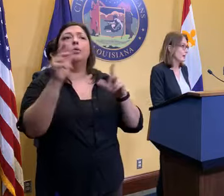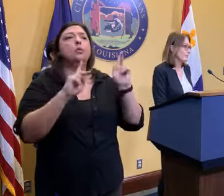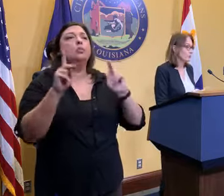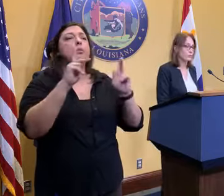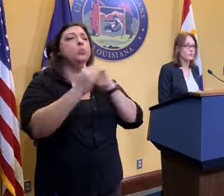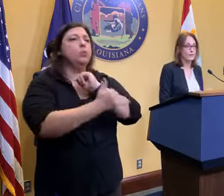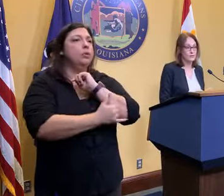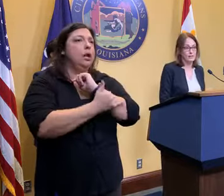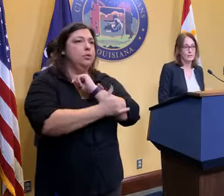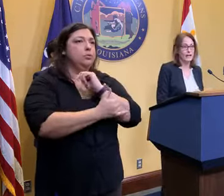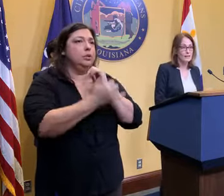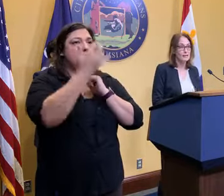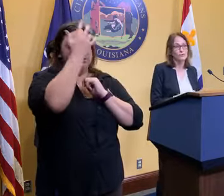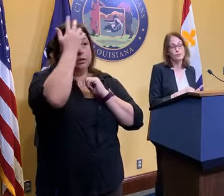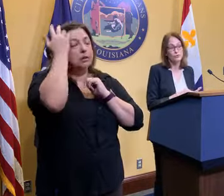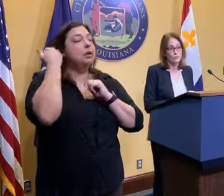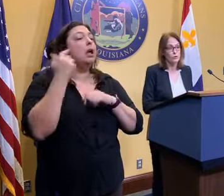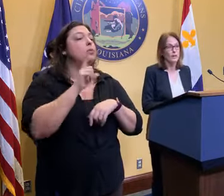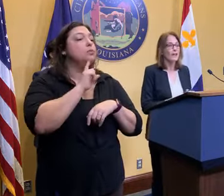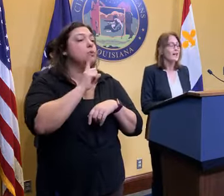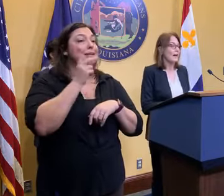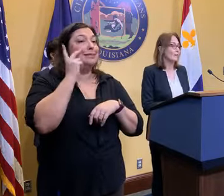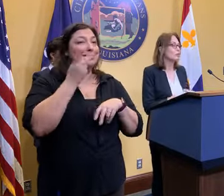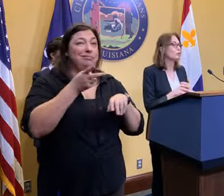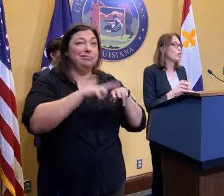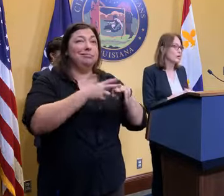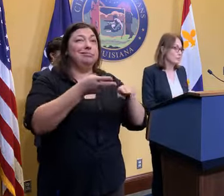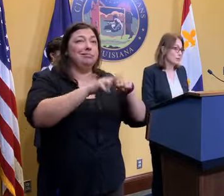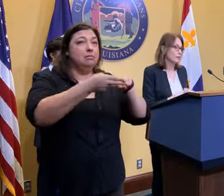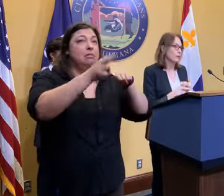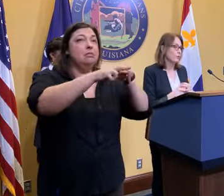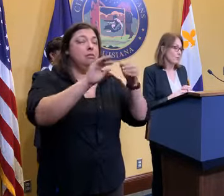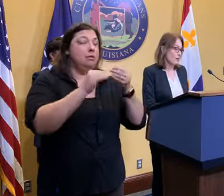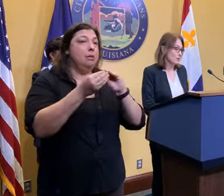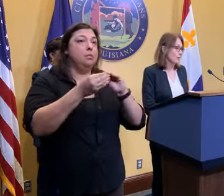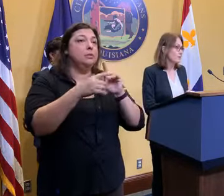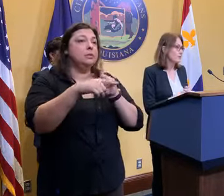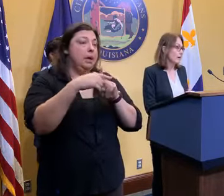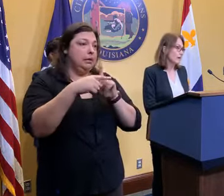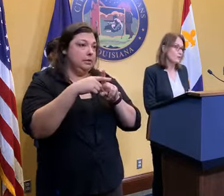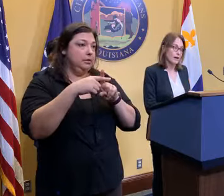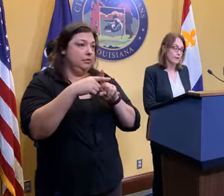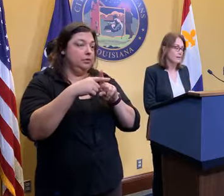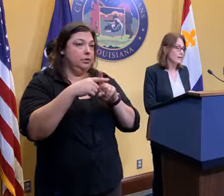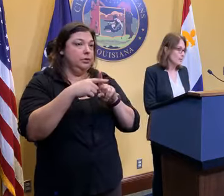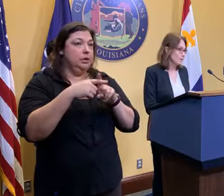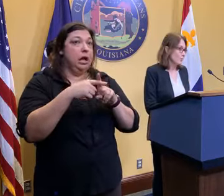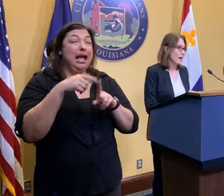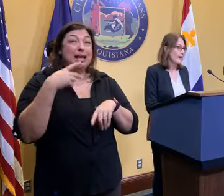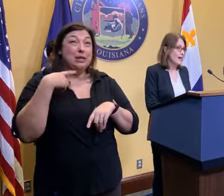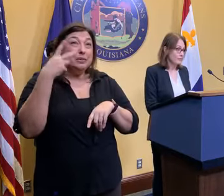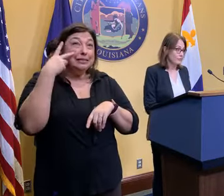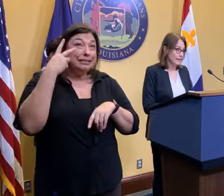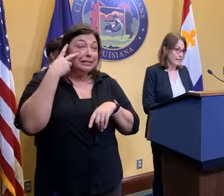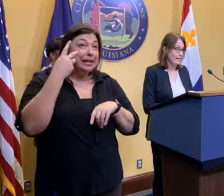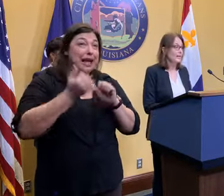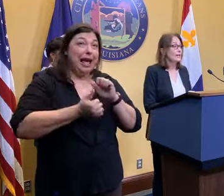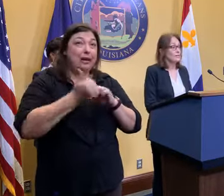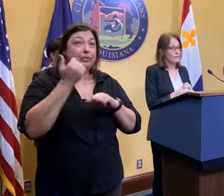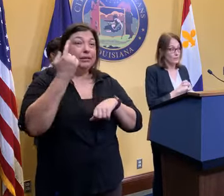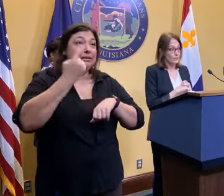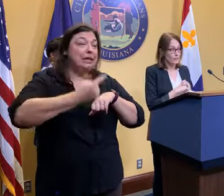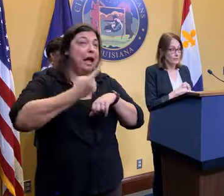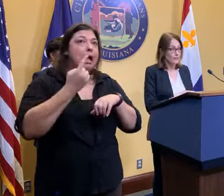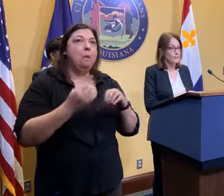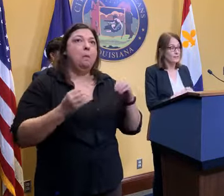Well, I'm sure you've all seen cases are surging at an alarming rate. We are setting records nationwide every day